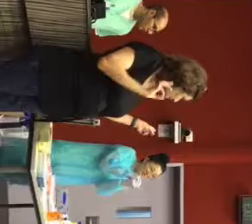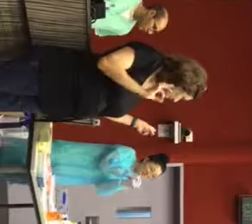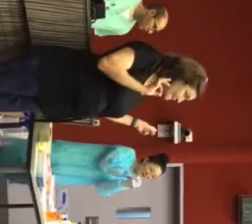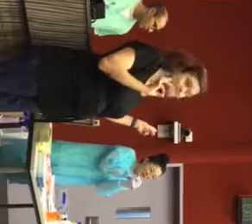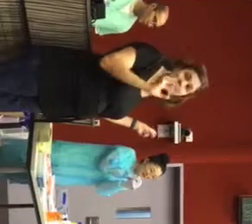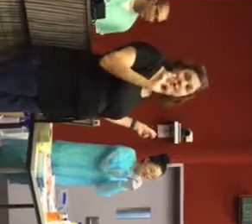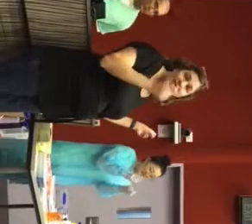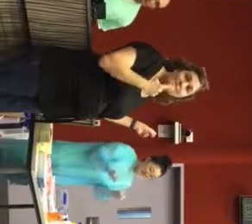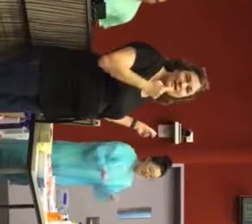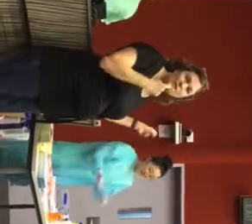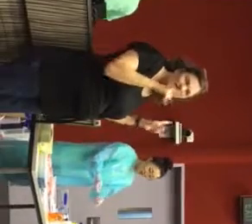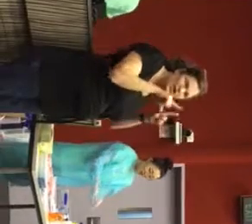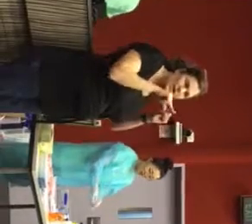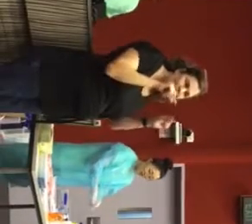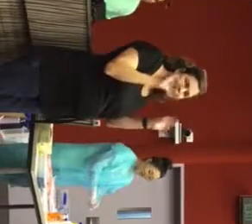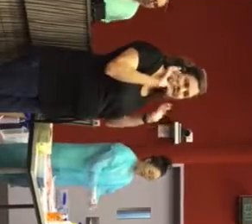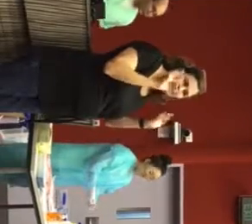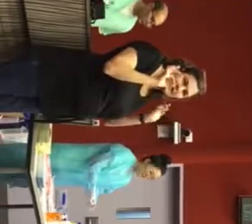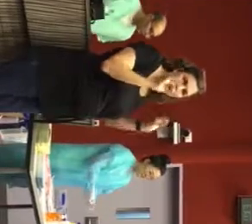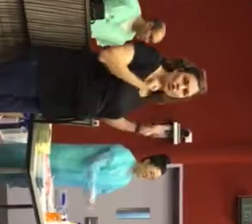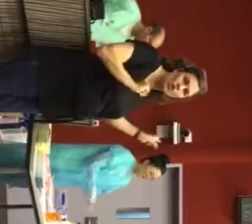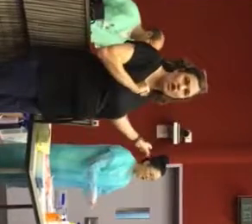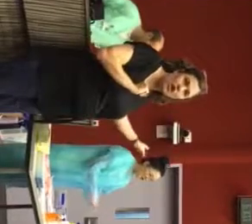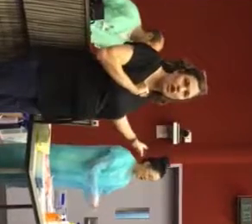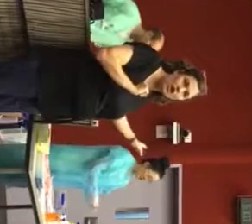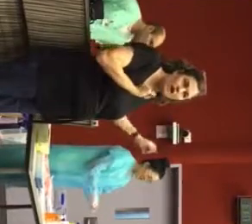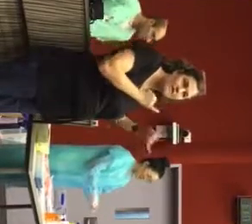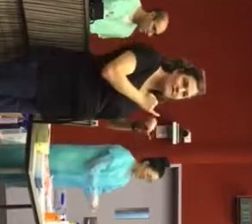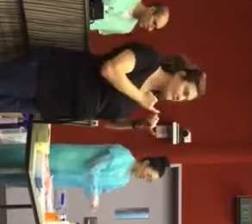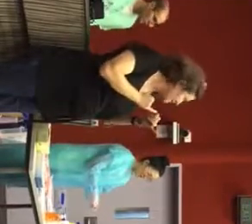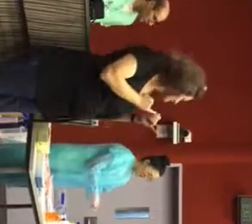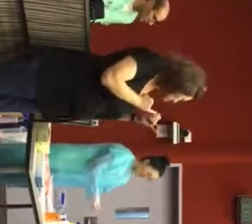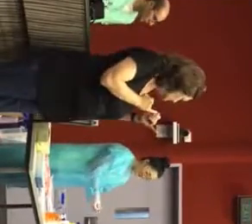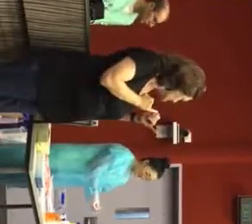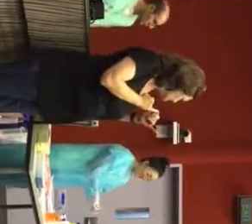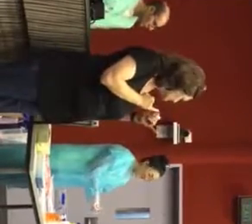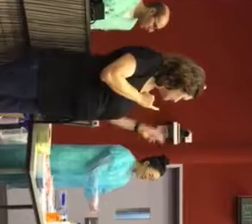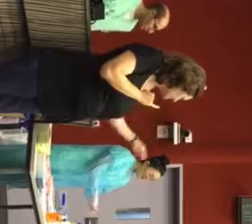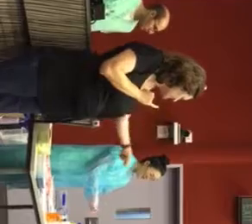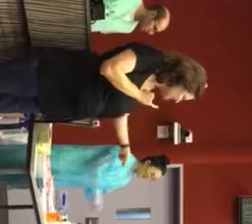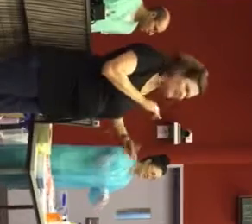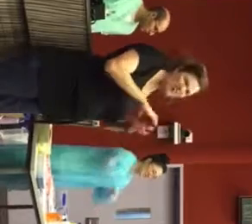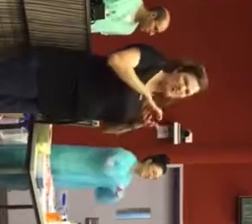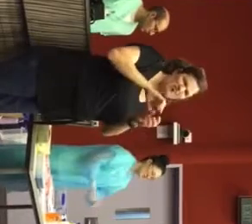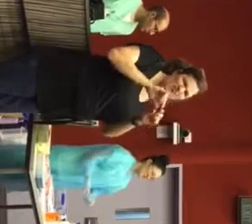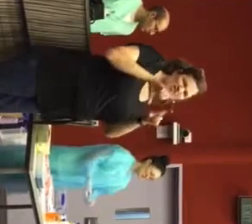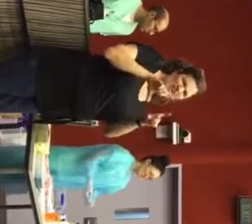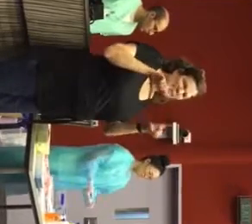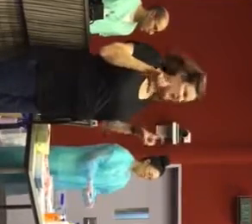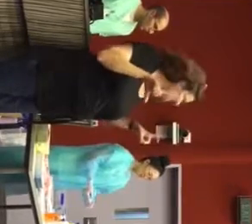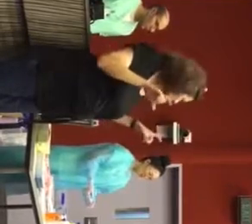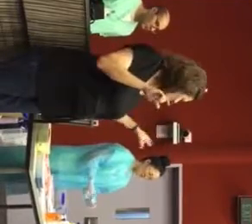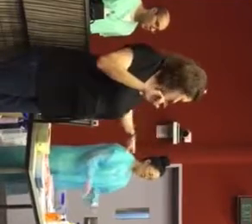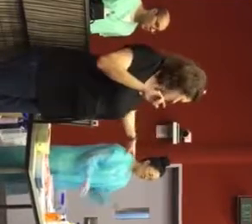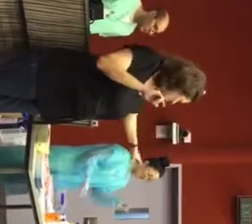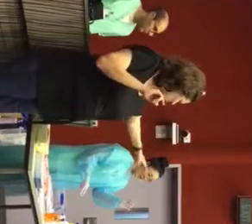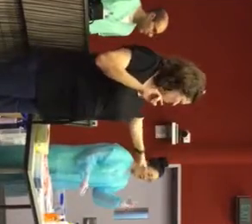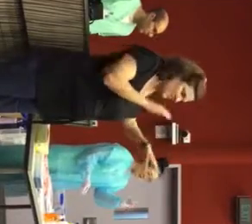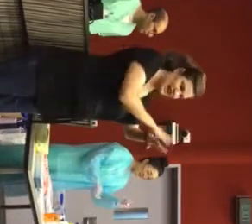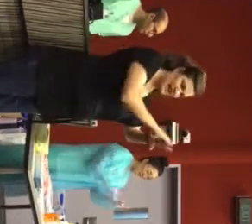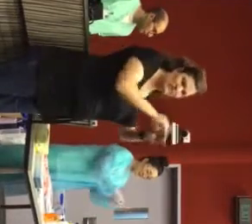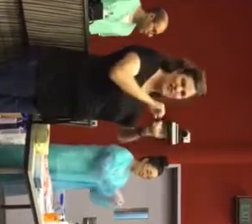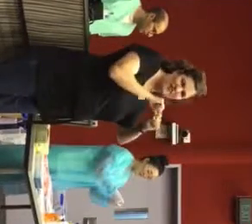very thin metal. This one is acrylic. It's very bulky. Okay, because if it's made very thin, it just break. Okay,